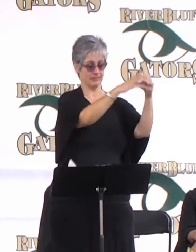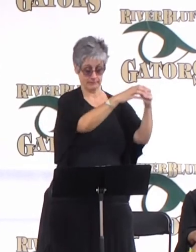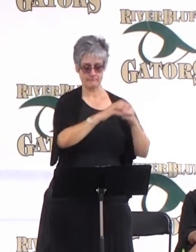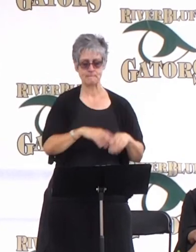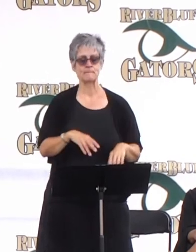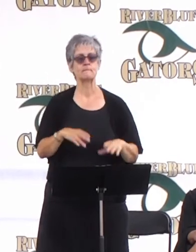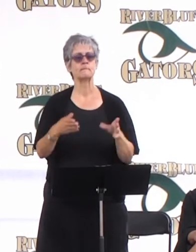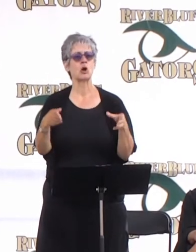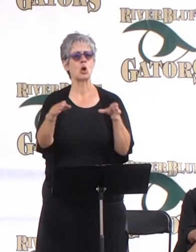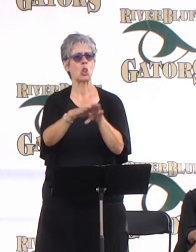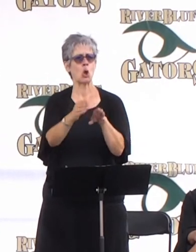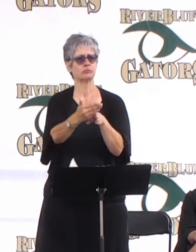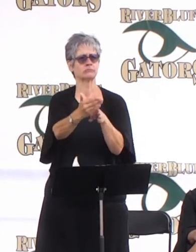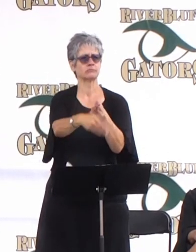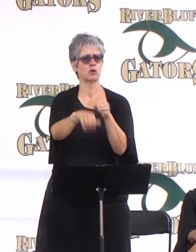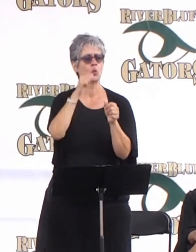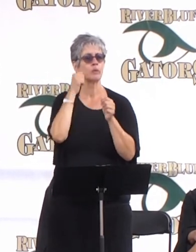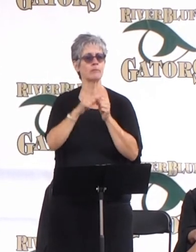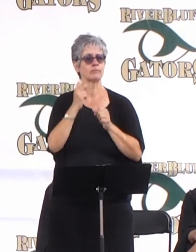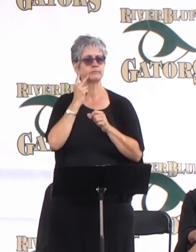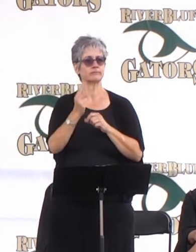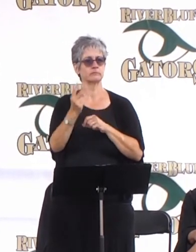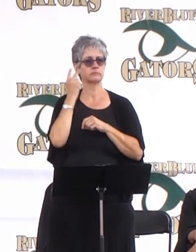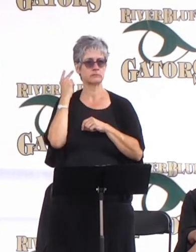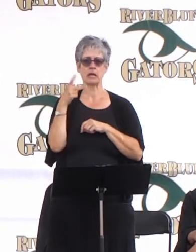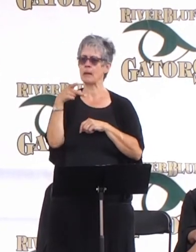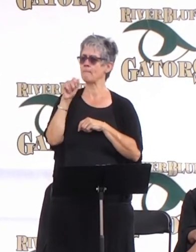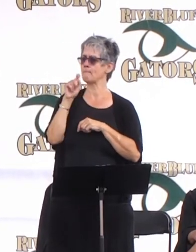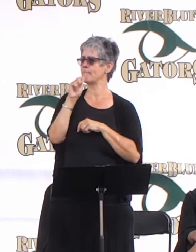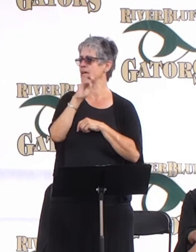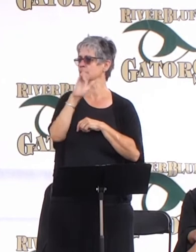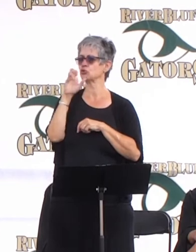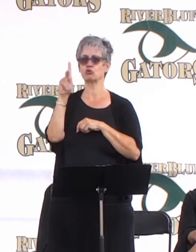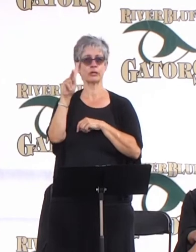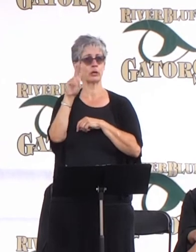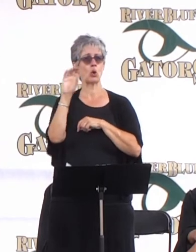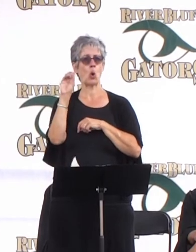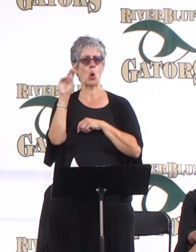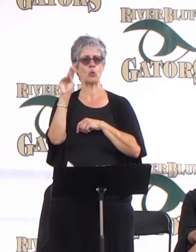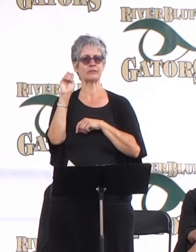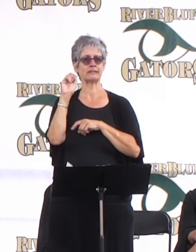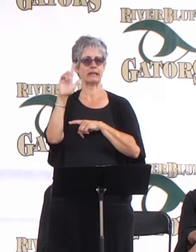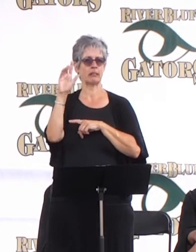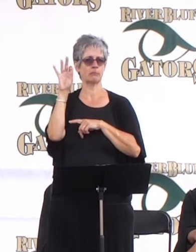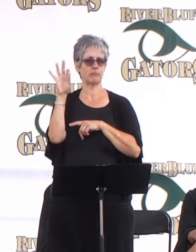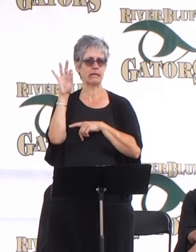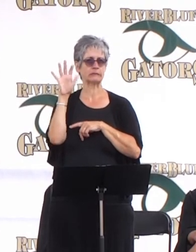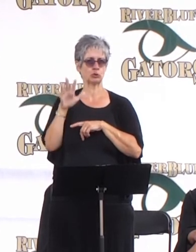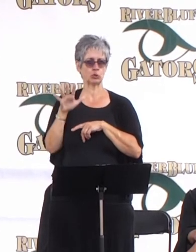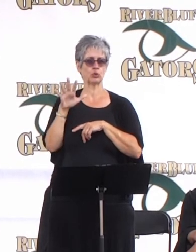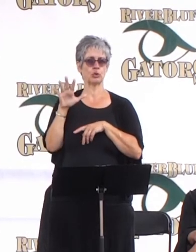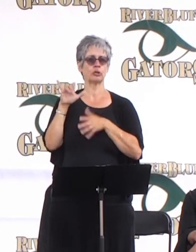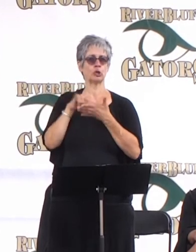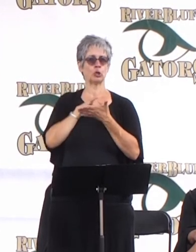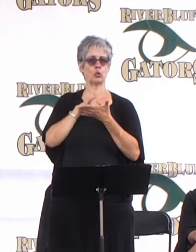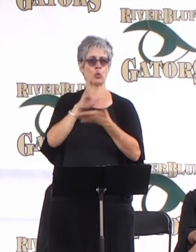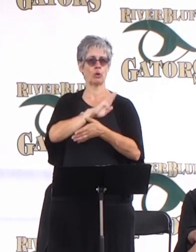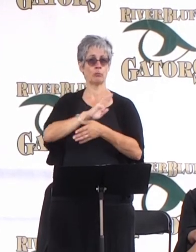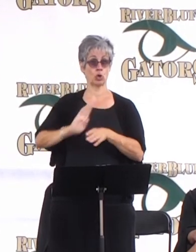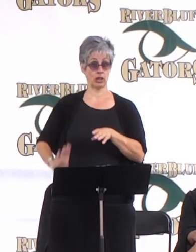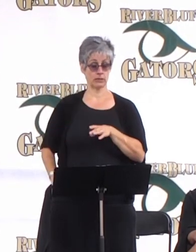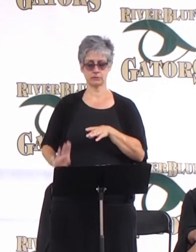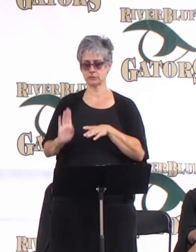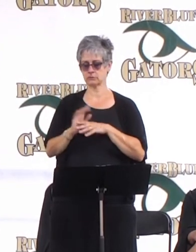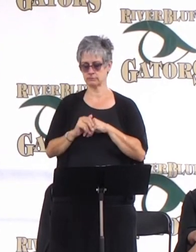made years ago by the Reverend Patrick O'Neill, a minister in Brooklyn, New York, where he offered listeners a reflection